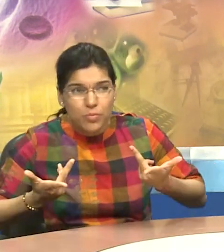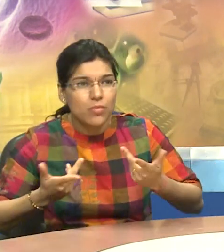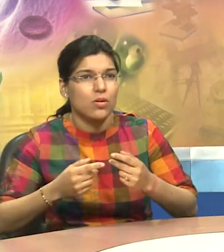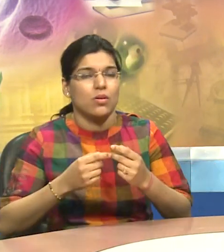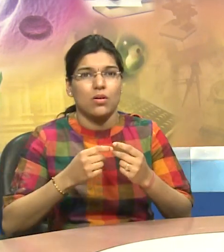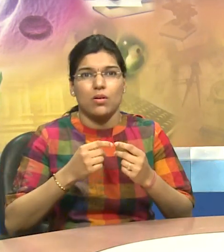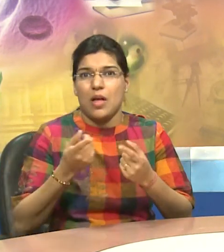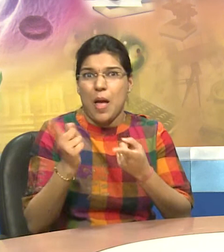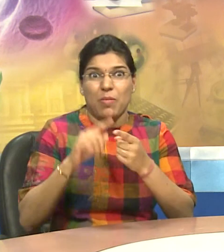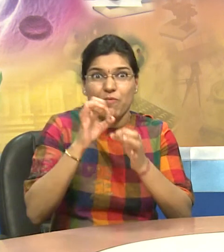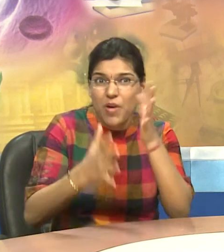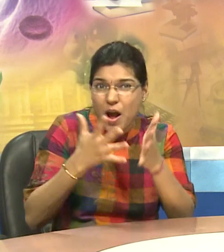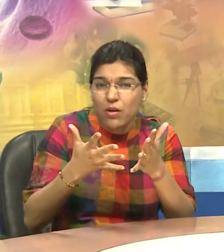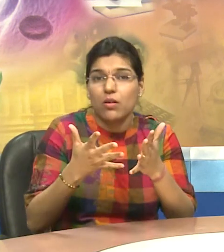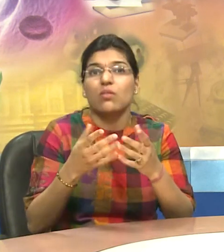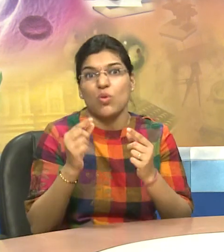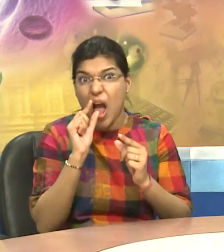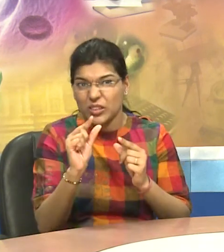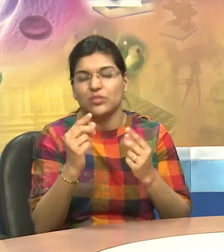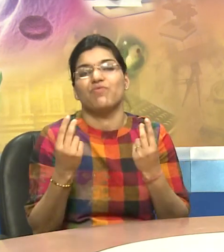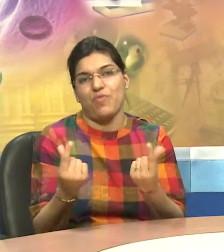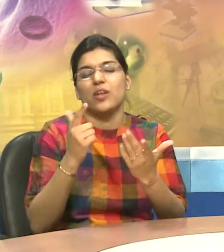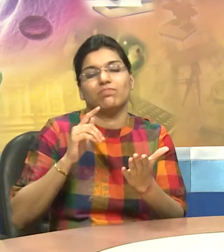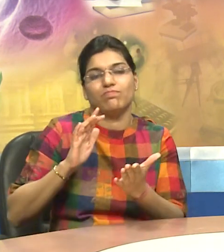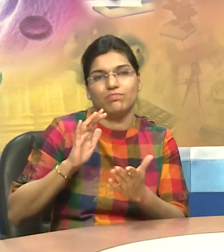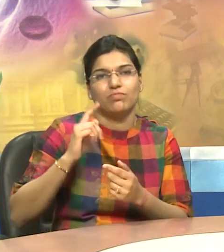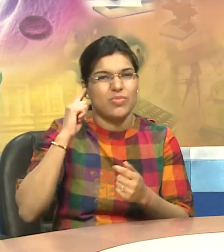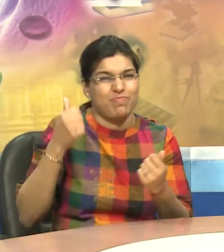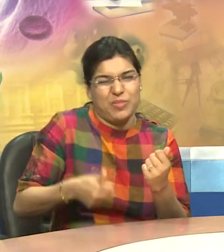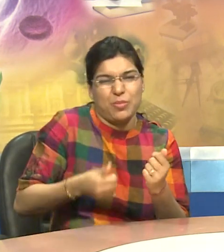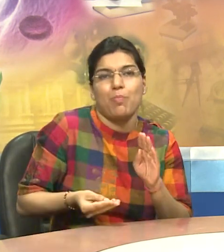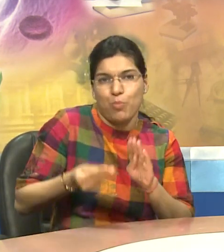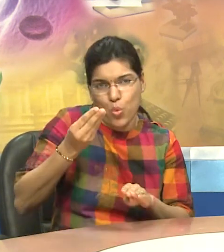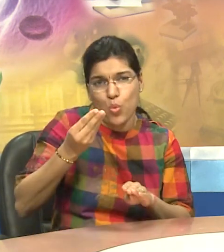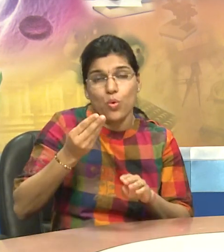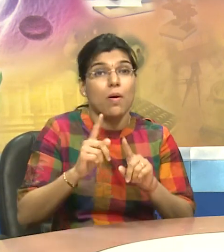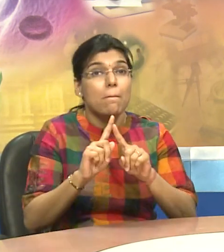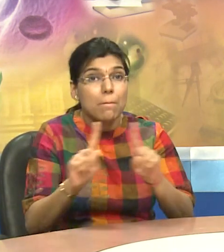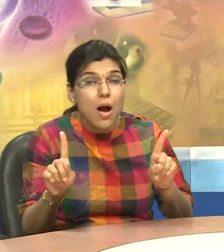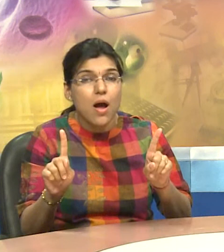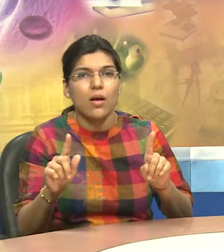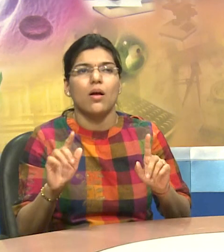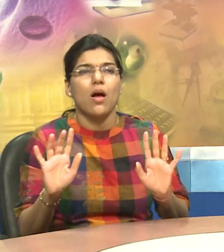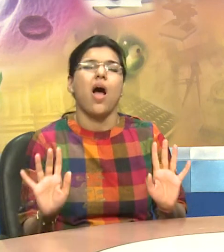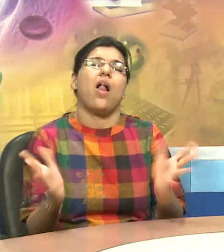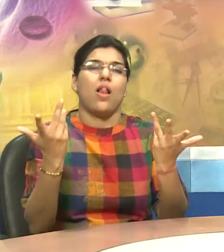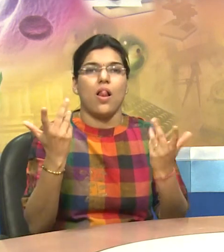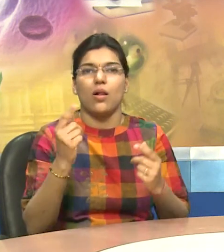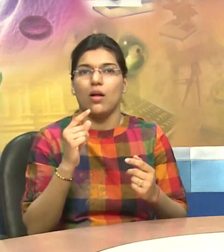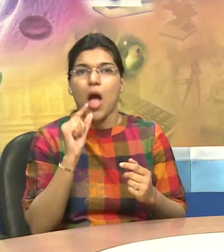in hospital, fire engine and you have some other emergency, there is a possibility you can blow